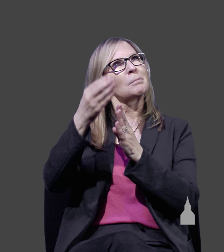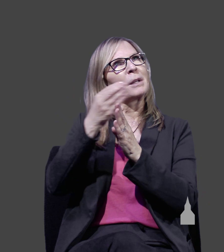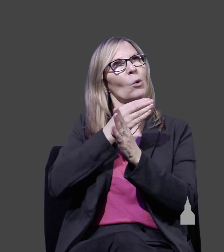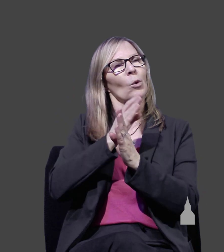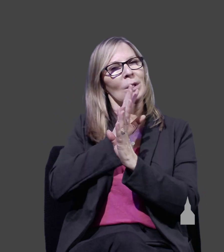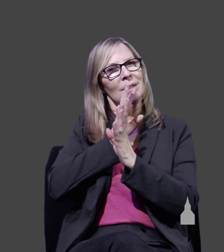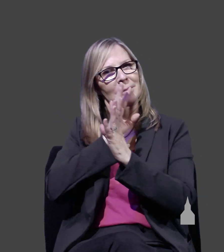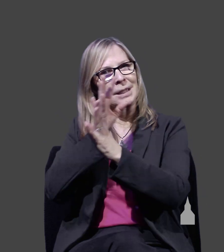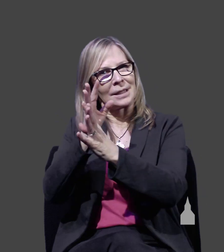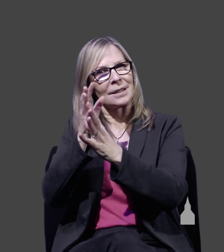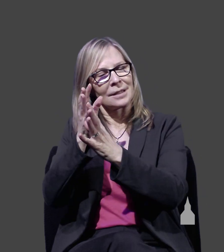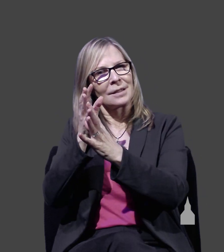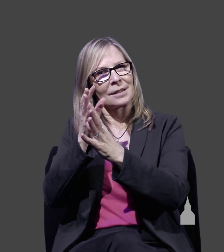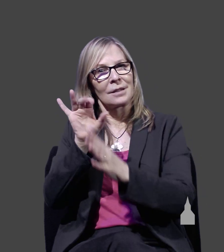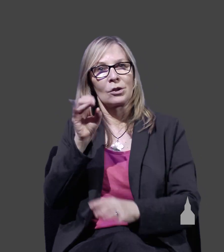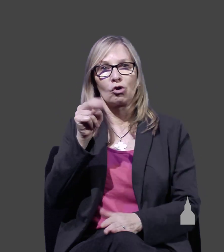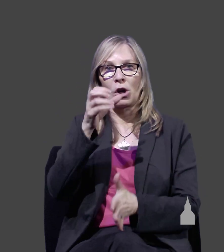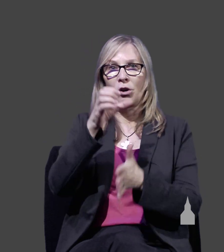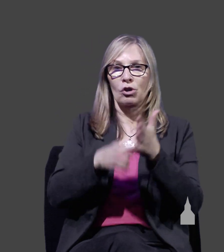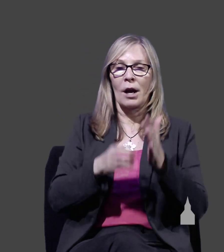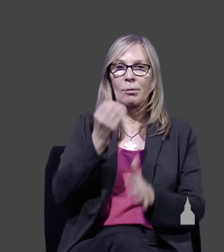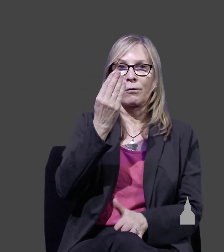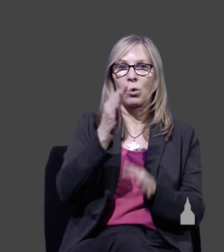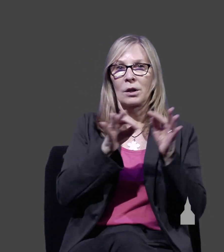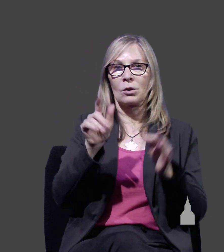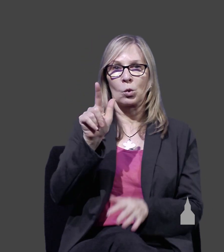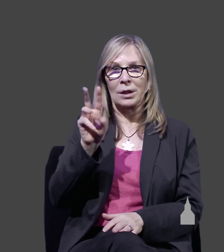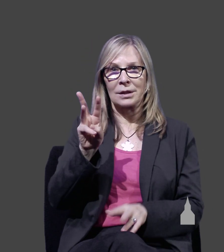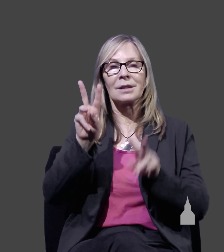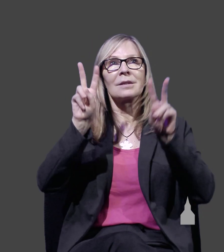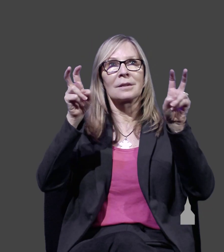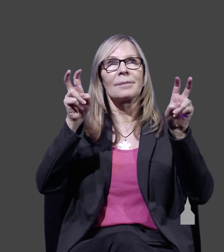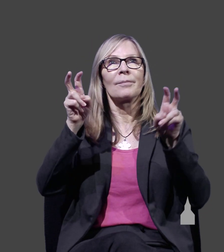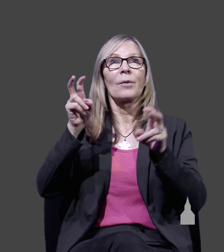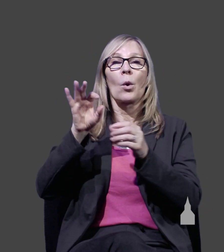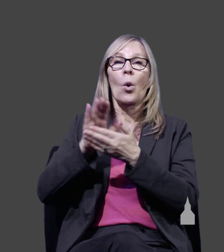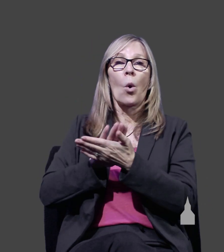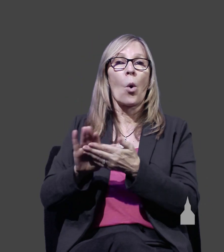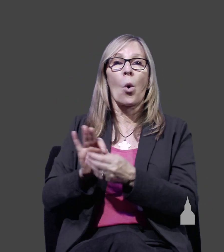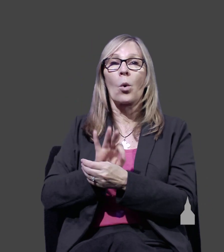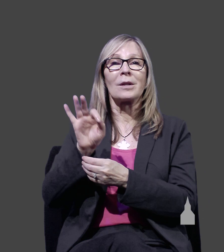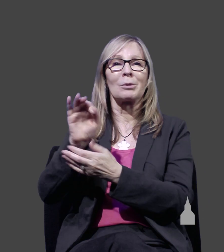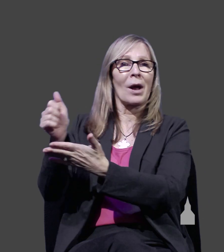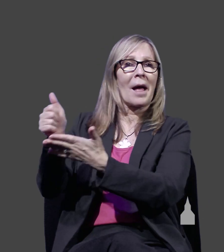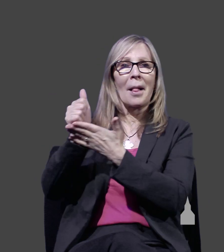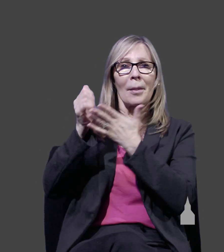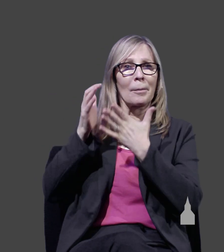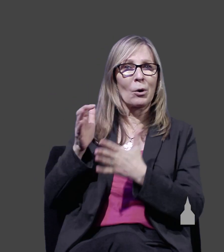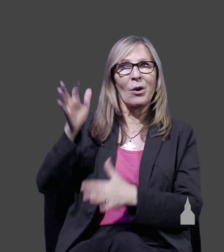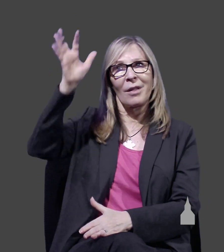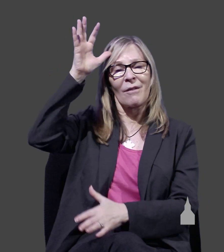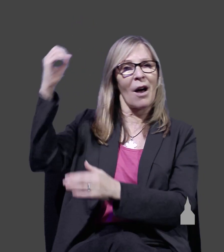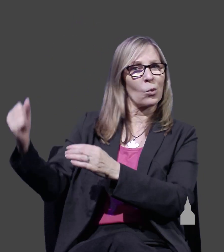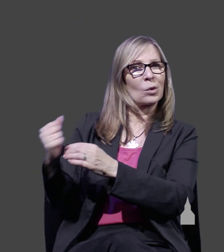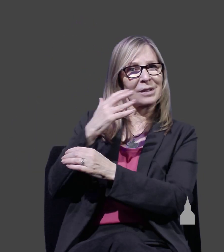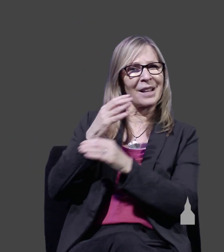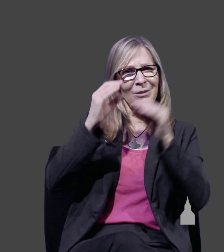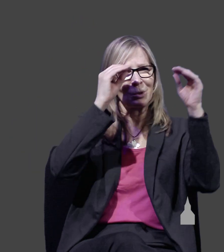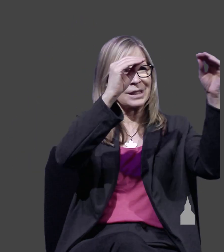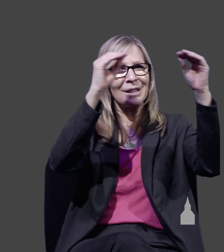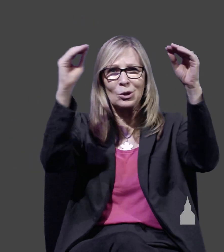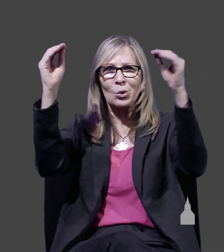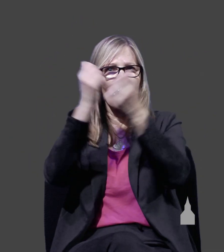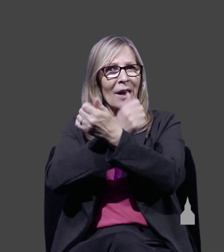open our mouths. John 14, 26, but the Helper, the Holy Spirit, whom the Father will send in my name, he will teach you all